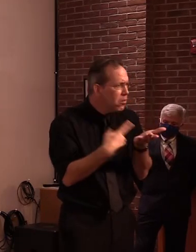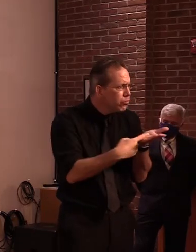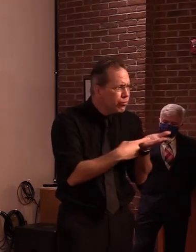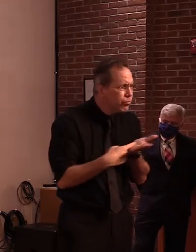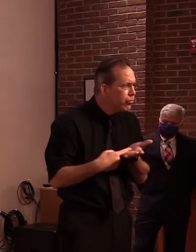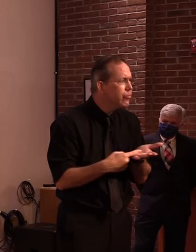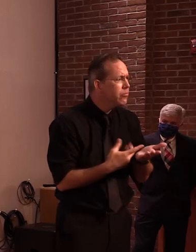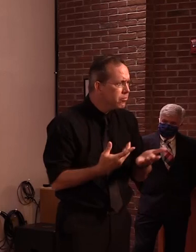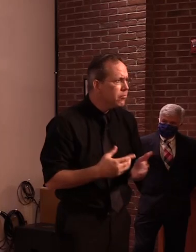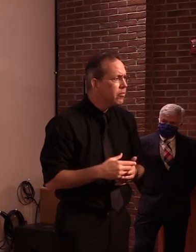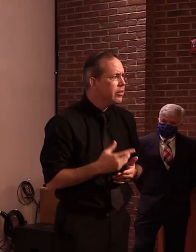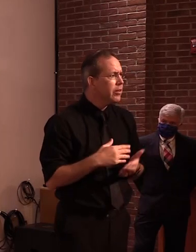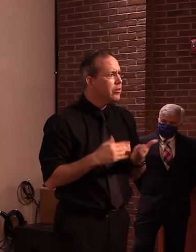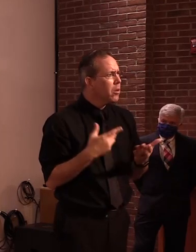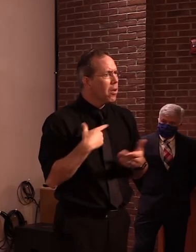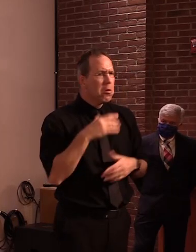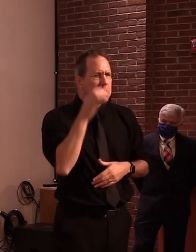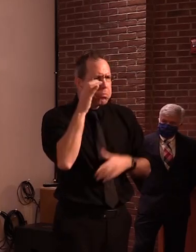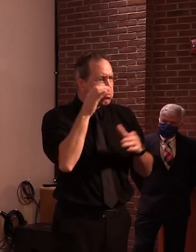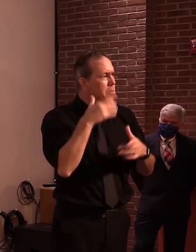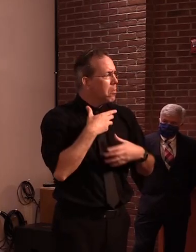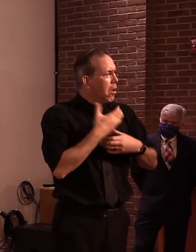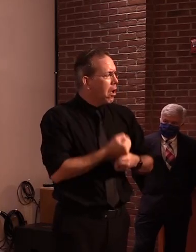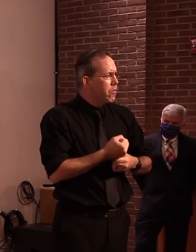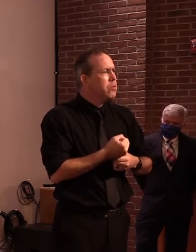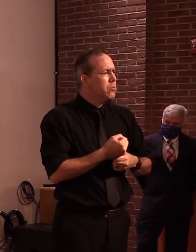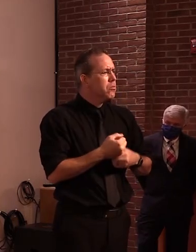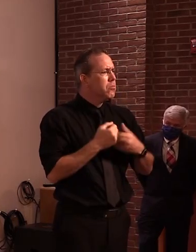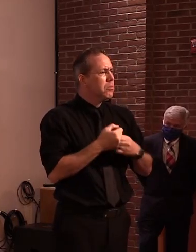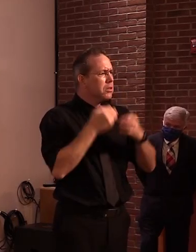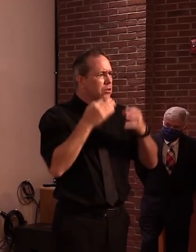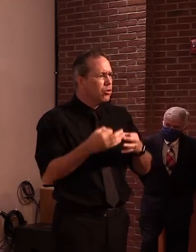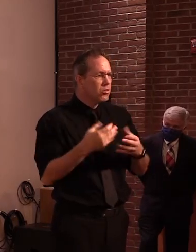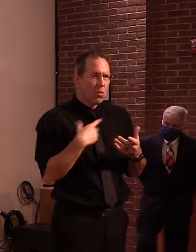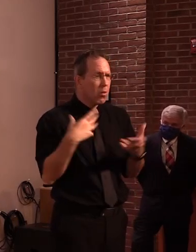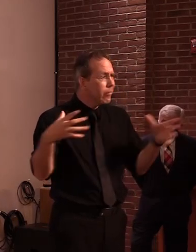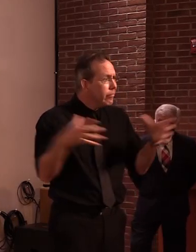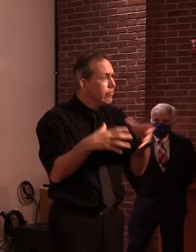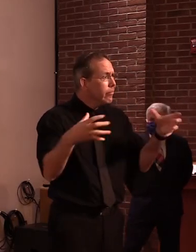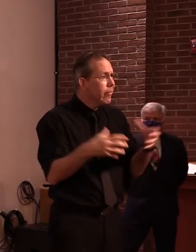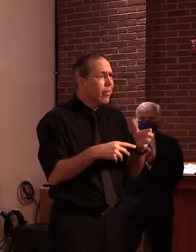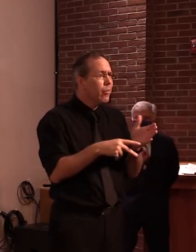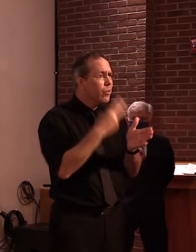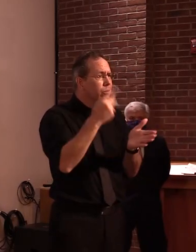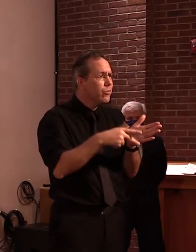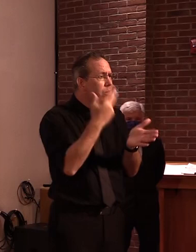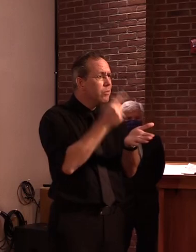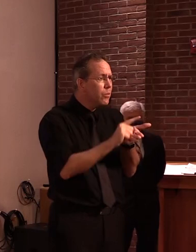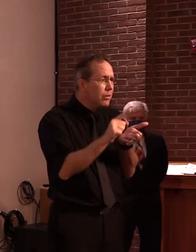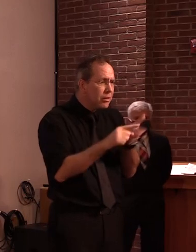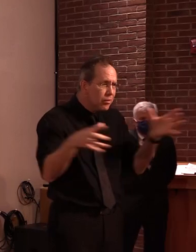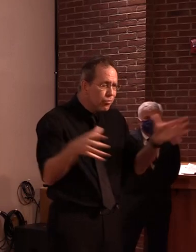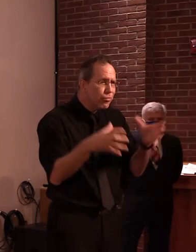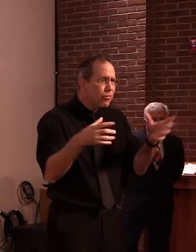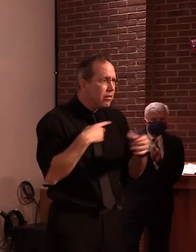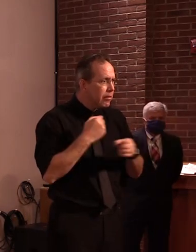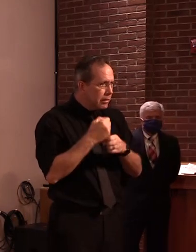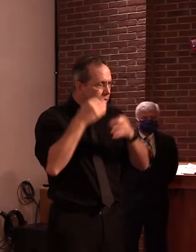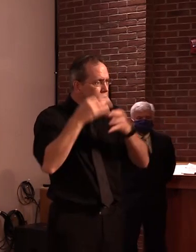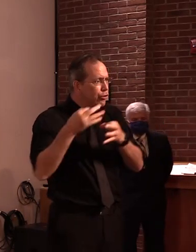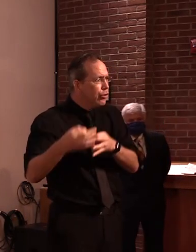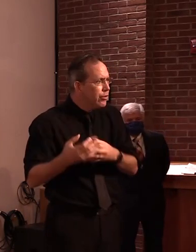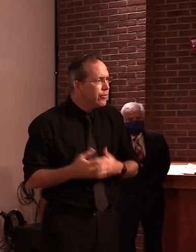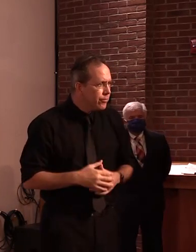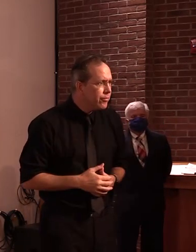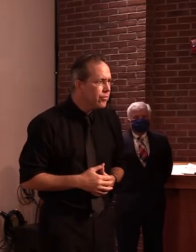stand in front of you at a press conference 2 to 3 times a week and feel okay about the decisions I make and confident that we're doing it